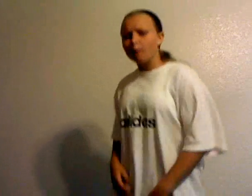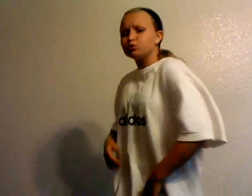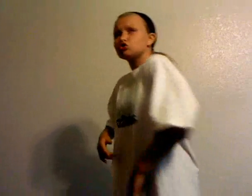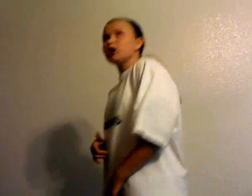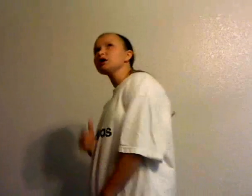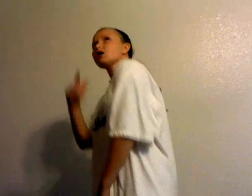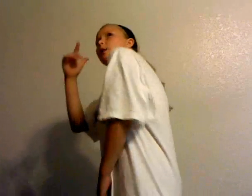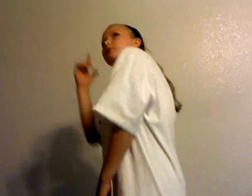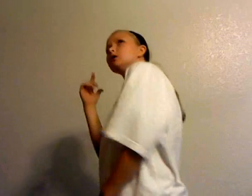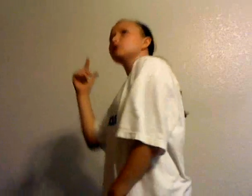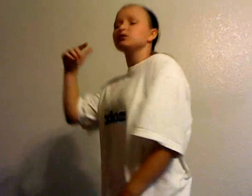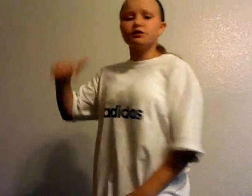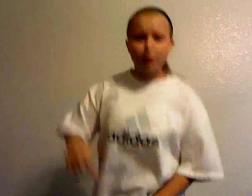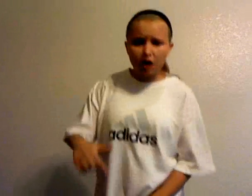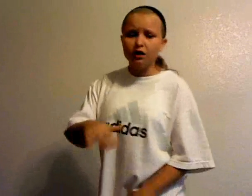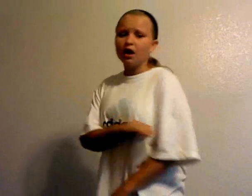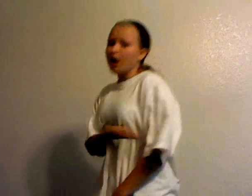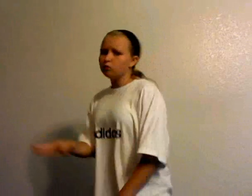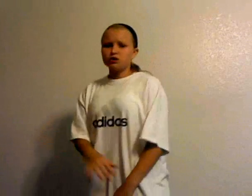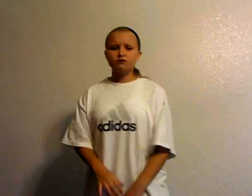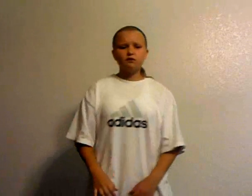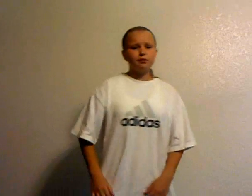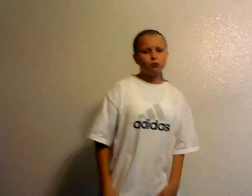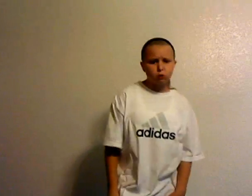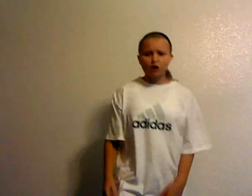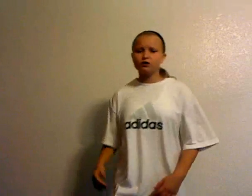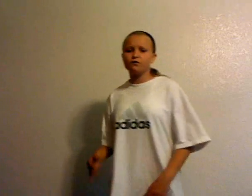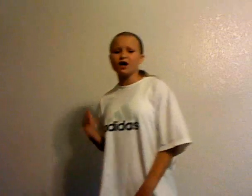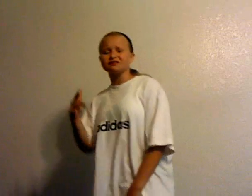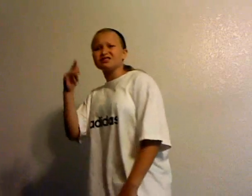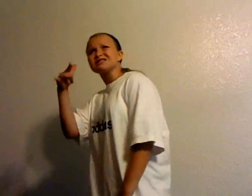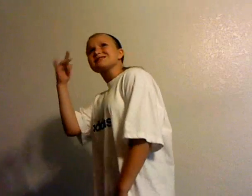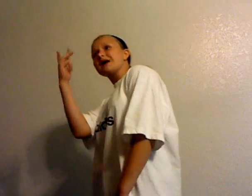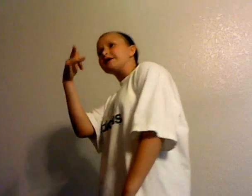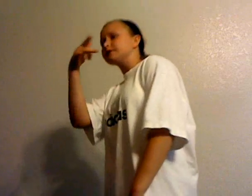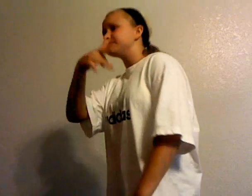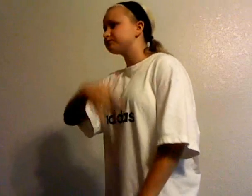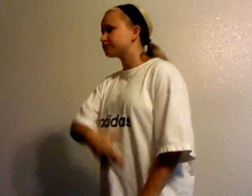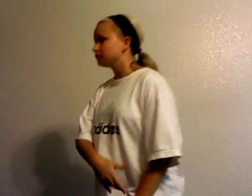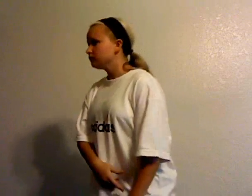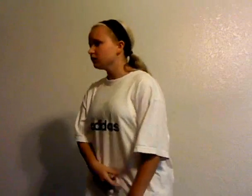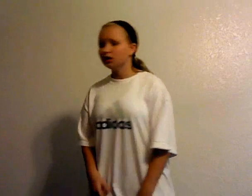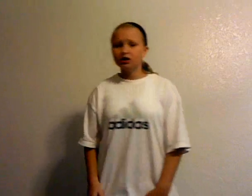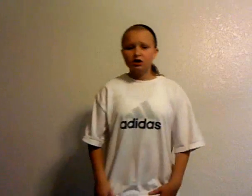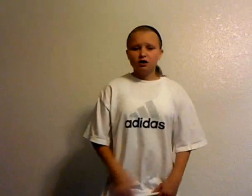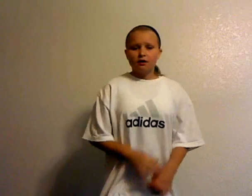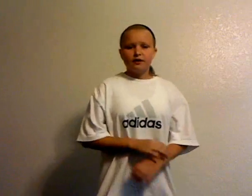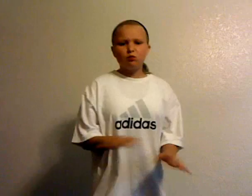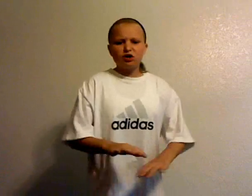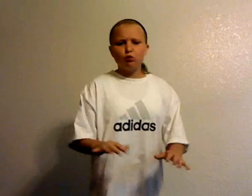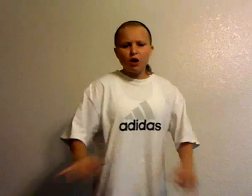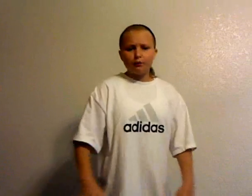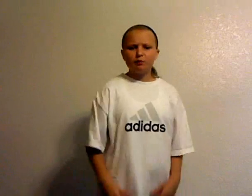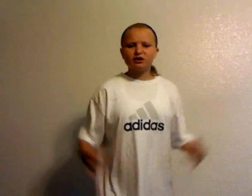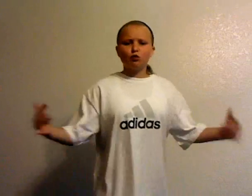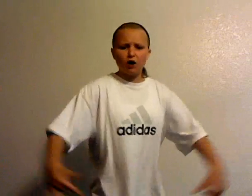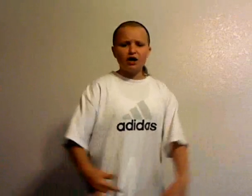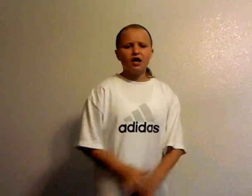now, put your head up You're on your spot, everything will be alright If you got the teeth like Now what you walk, no matter what